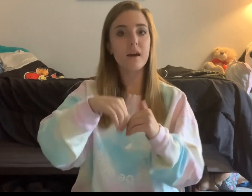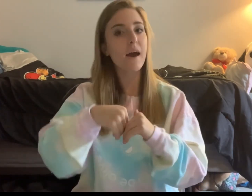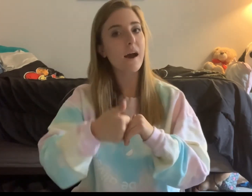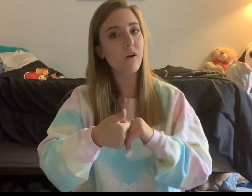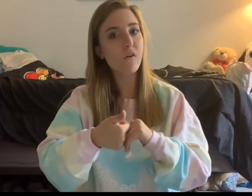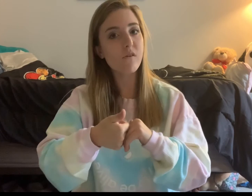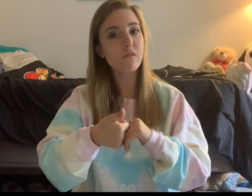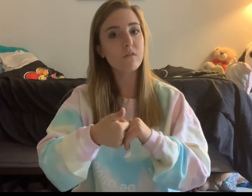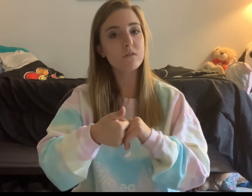how.